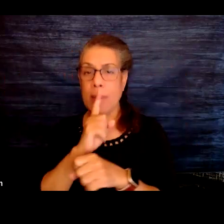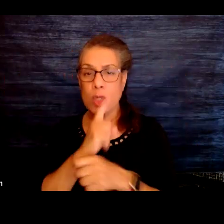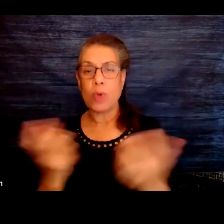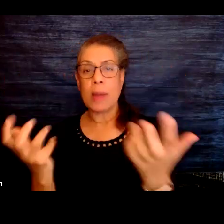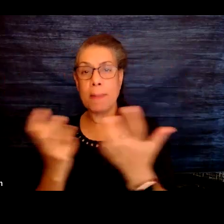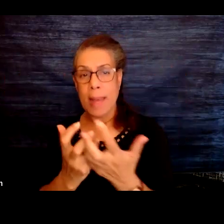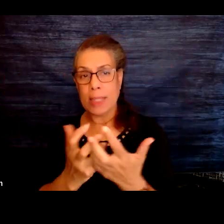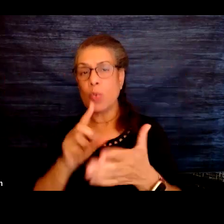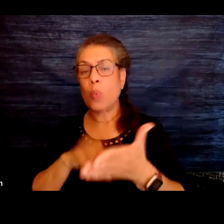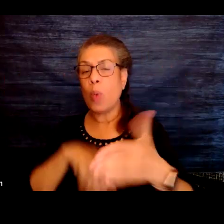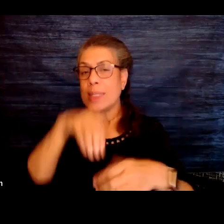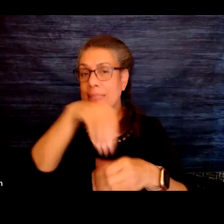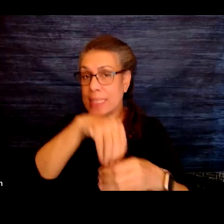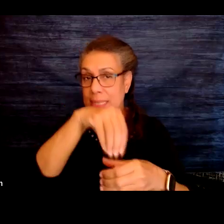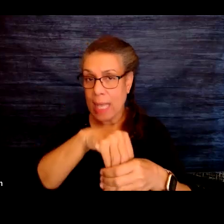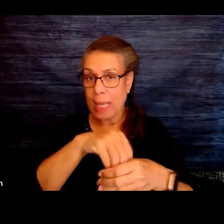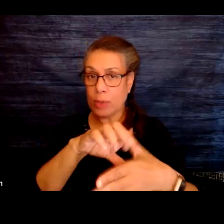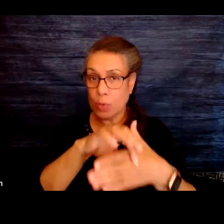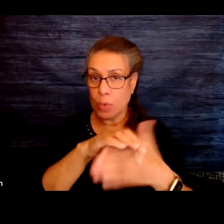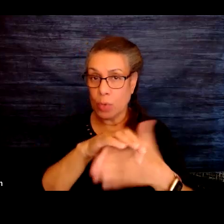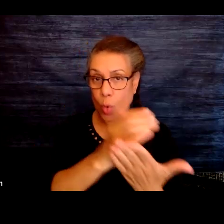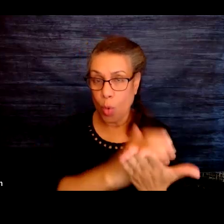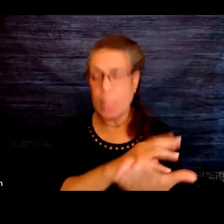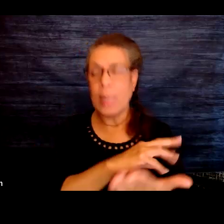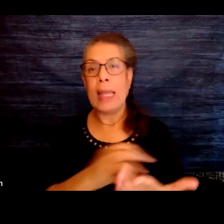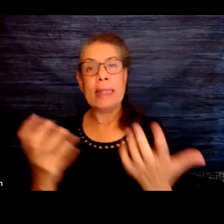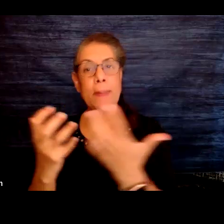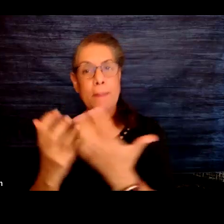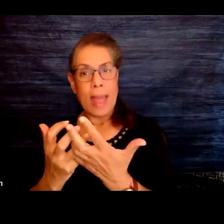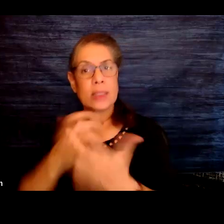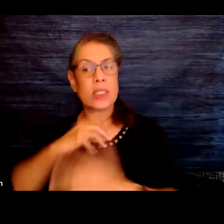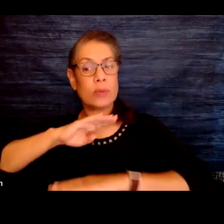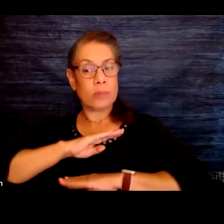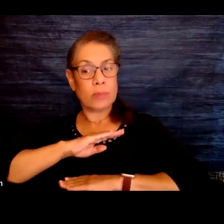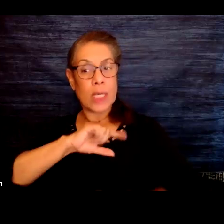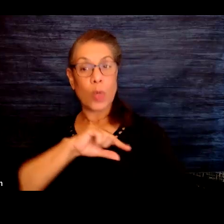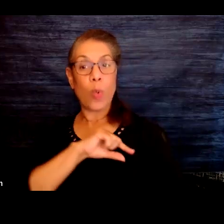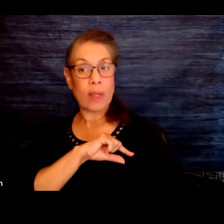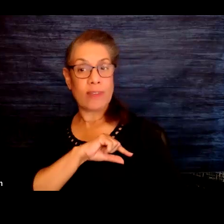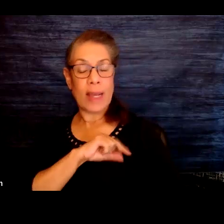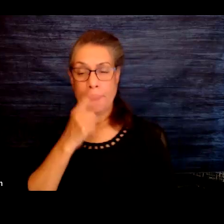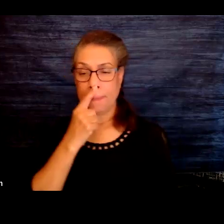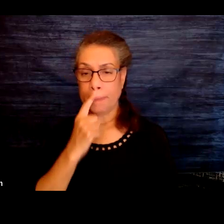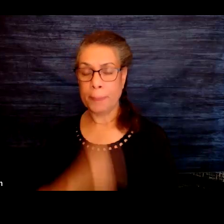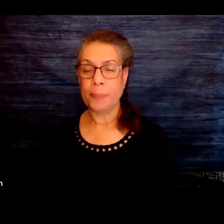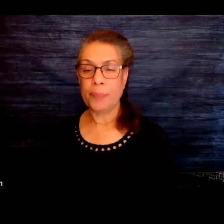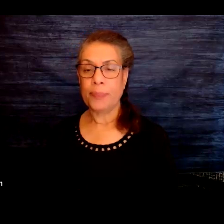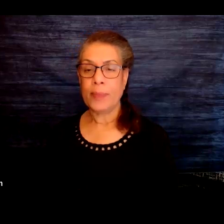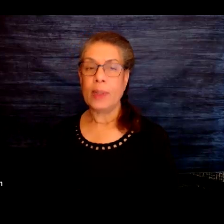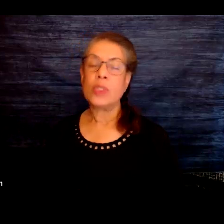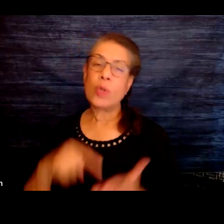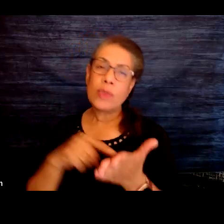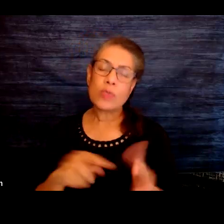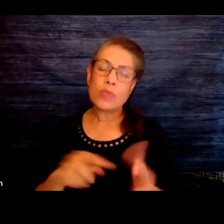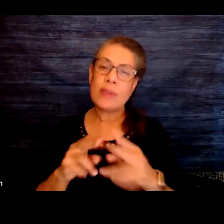to the content and to, again, ensure that it was MassCore compliant. This is really important just to make sure that